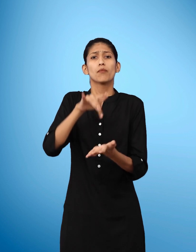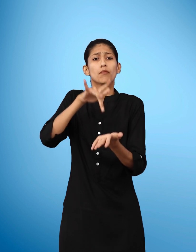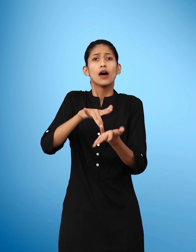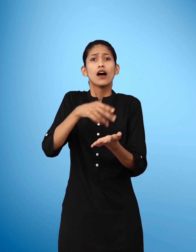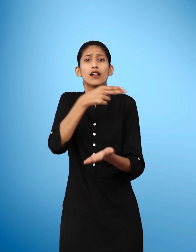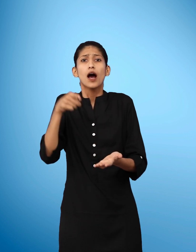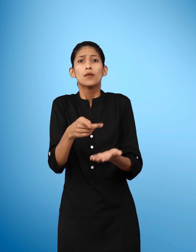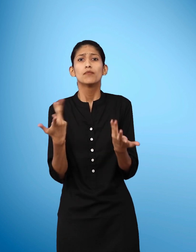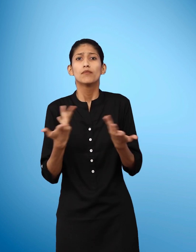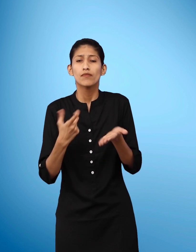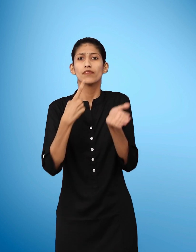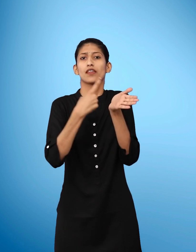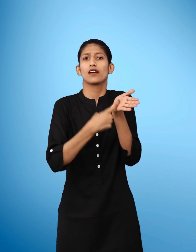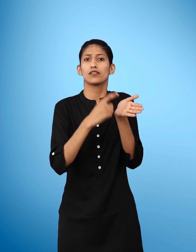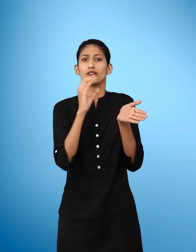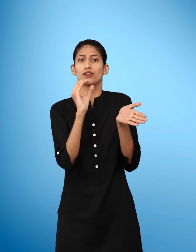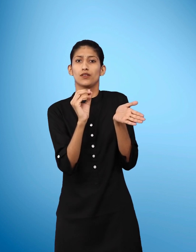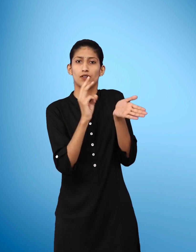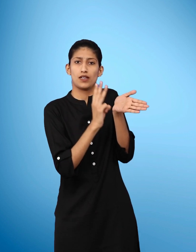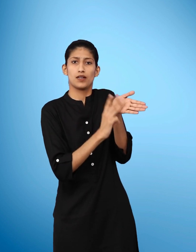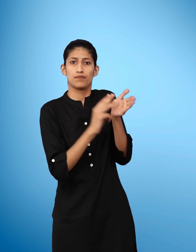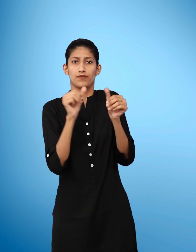Pepper was particularly valued in the Roman Empire.